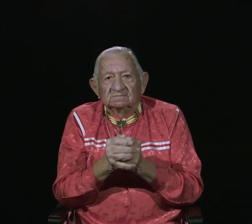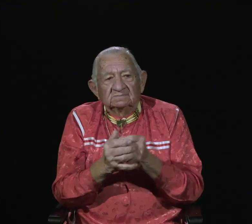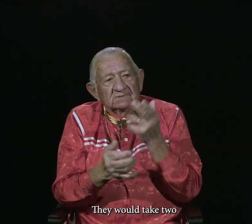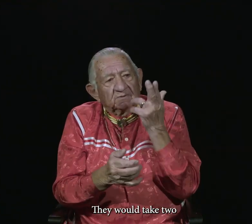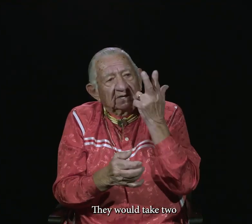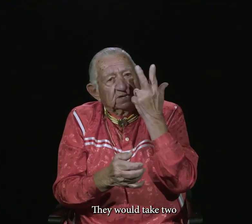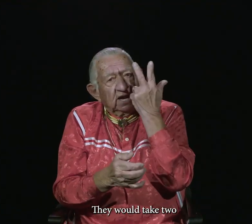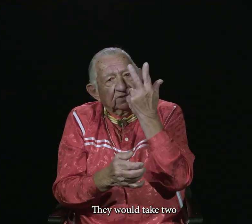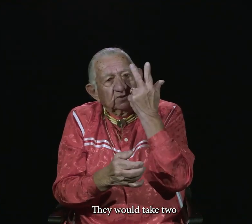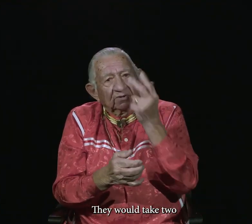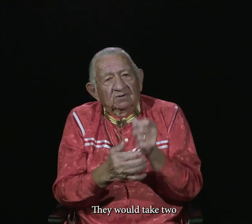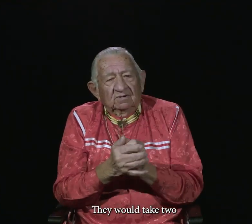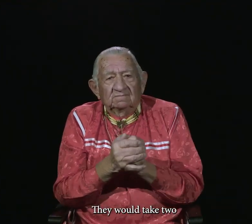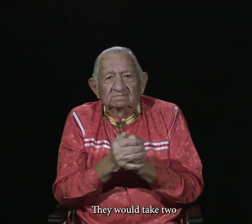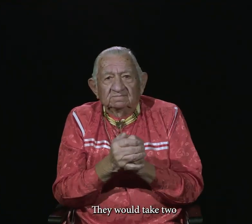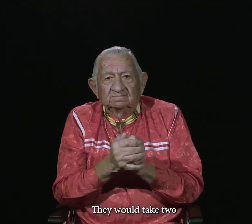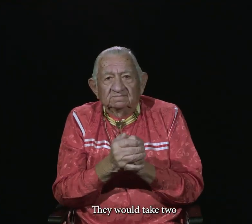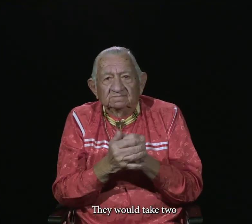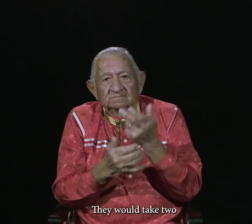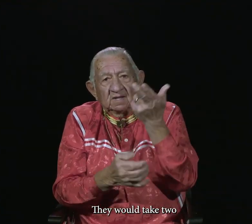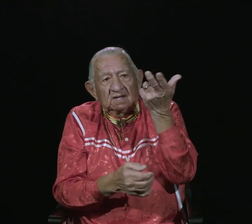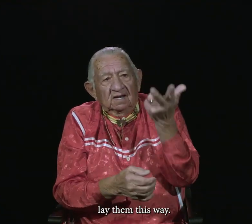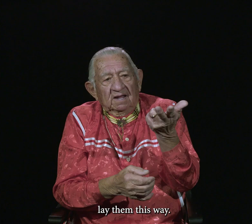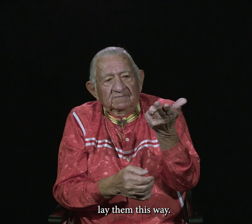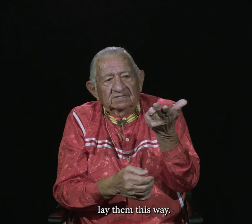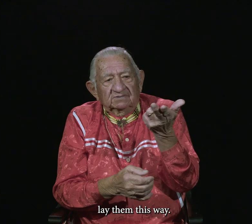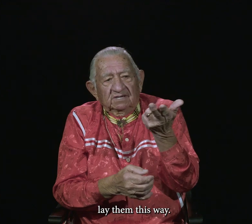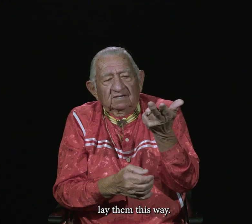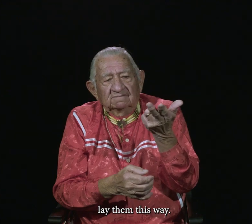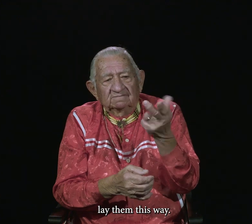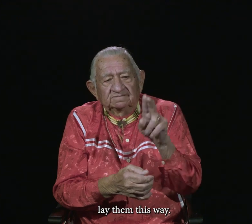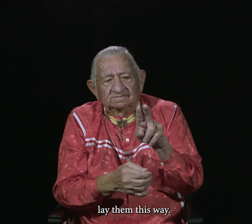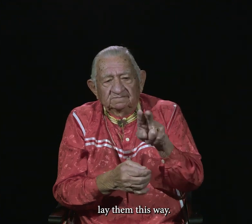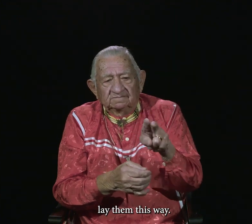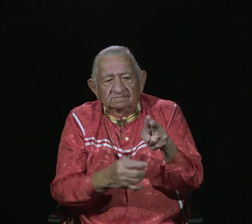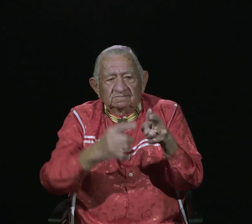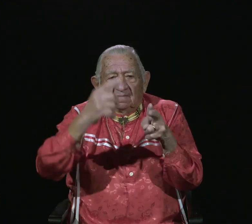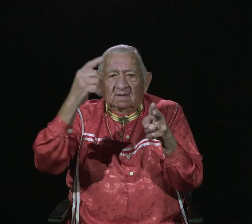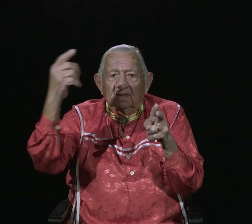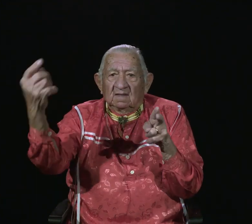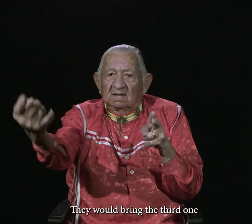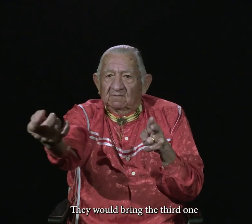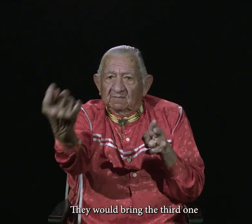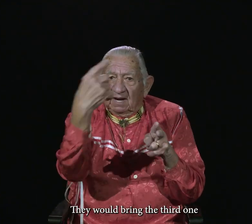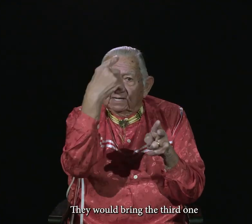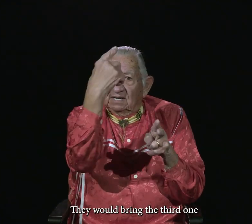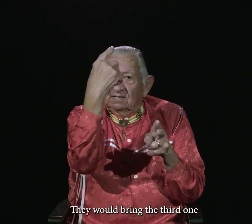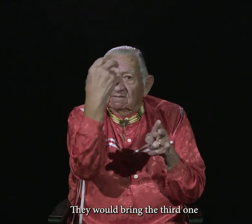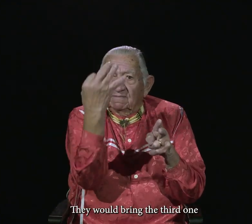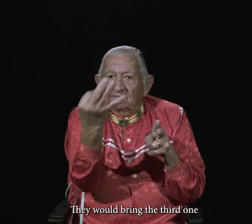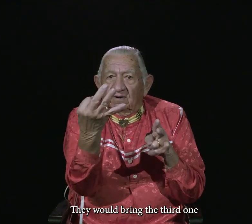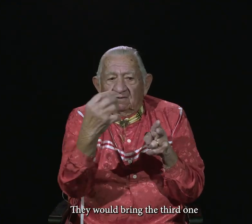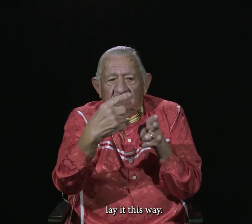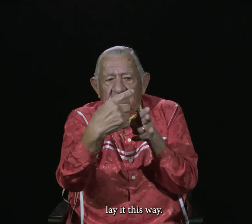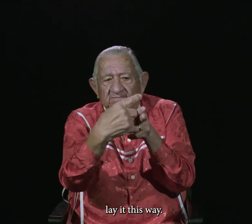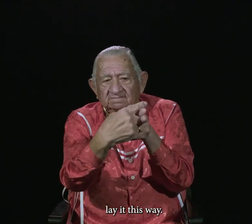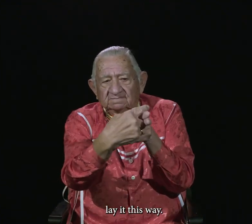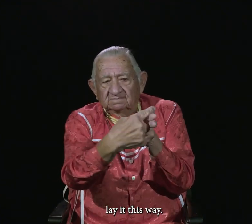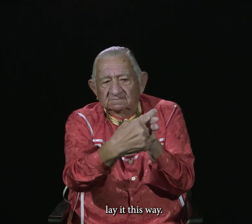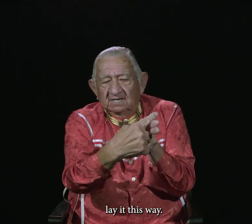They would take 2, lay them this way. They would bring the 3rd one, lay